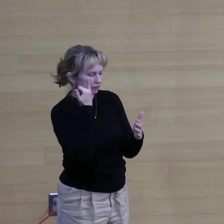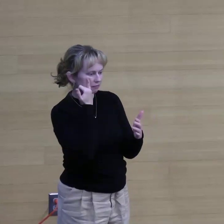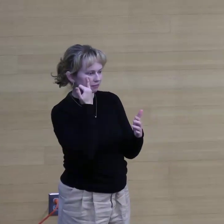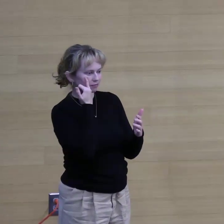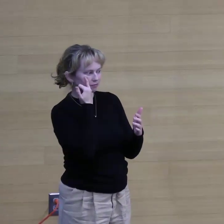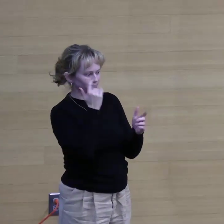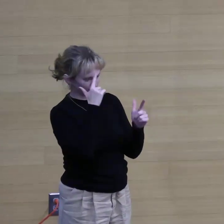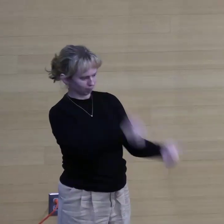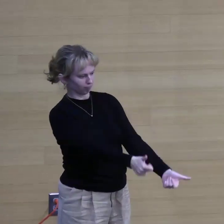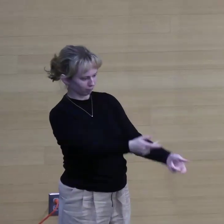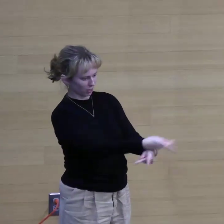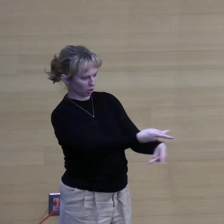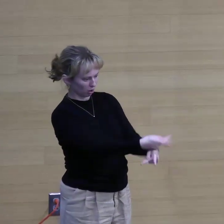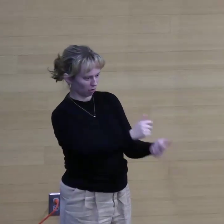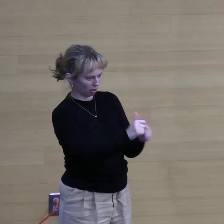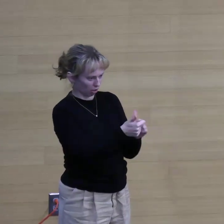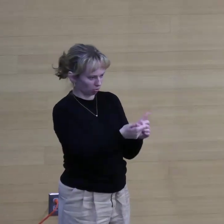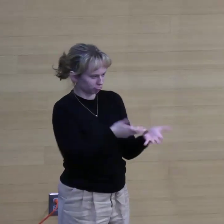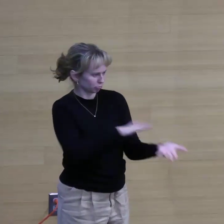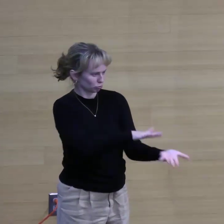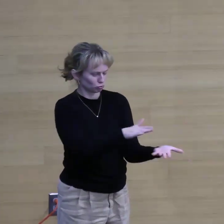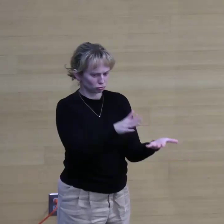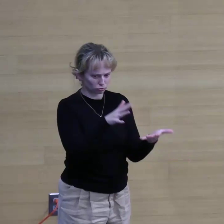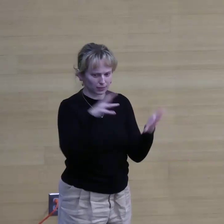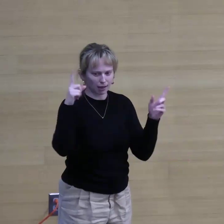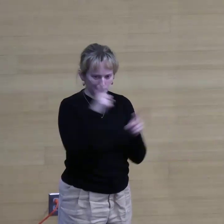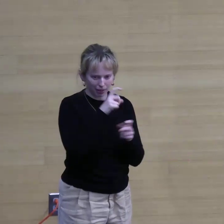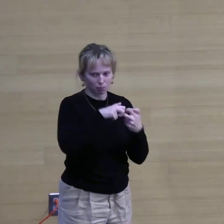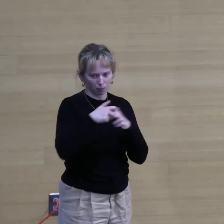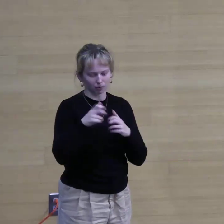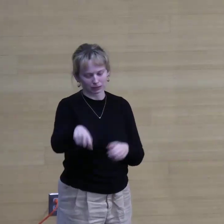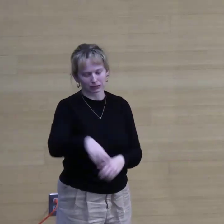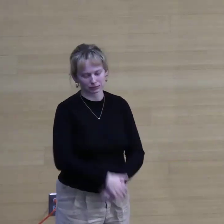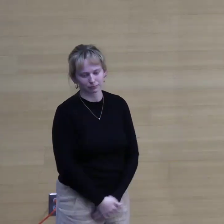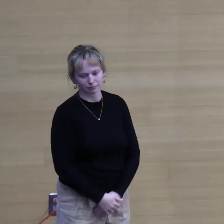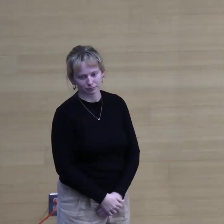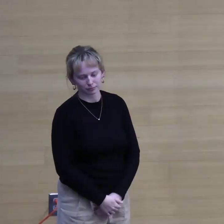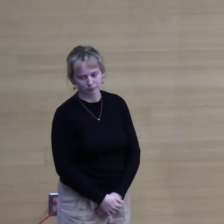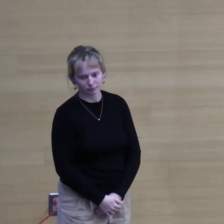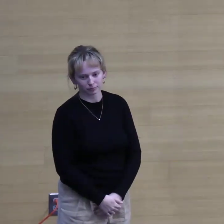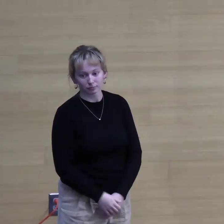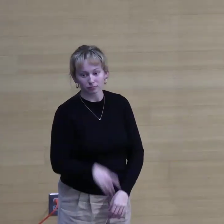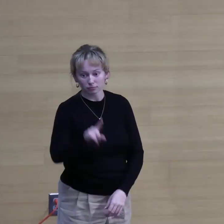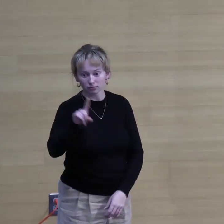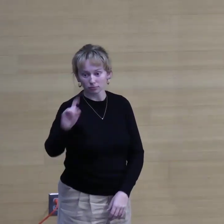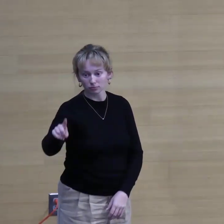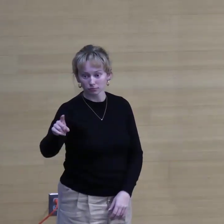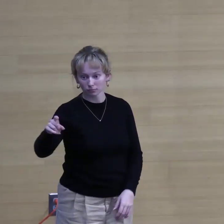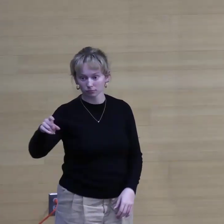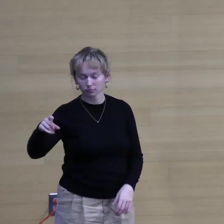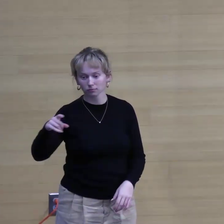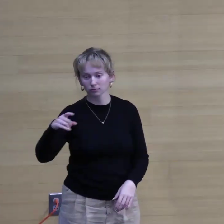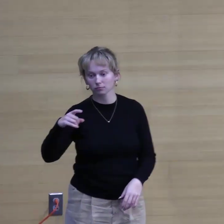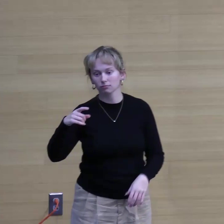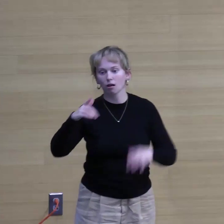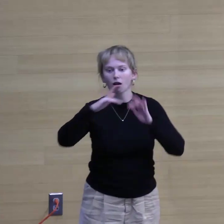community to figure out what's the best way to approach? But I do think that's a very complicated issue. Thank Maddie, you have so another much. question? Yeah, definitely. We